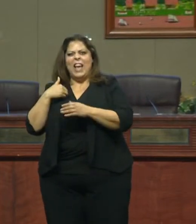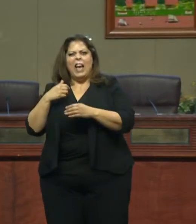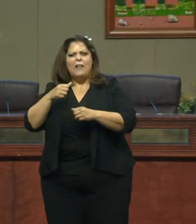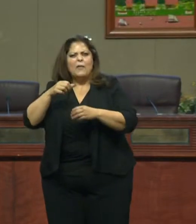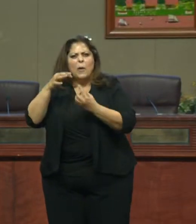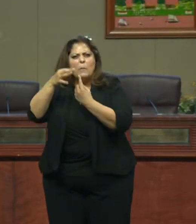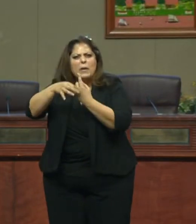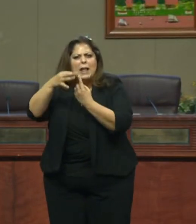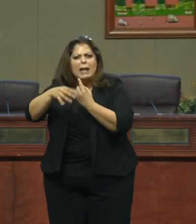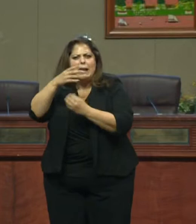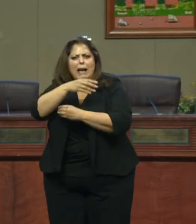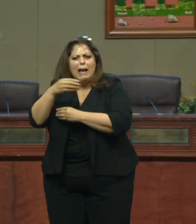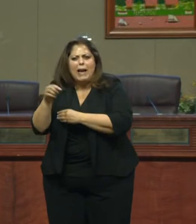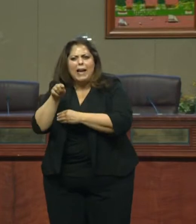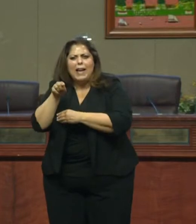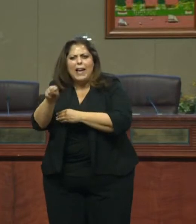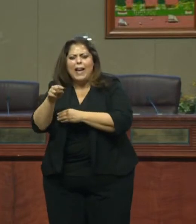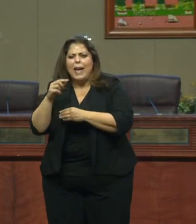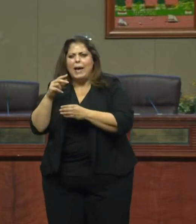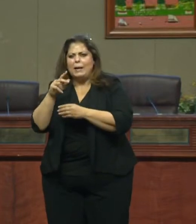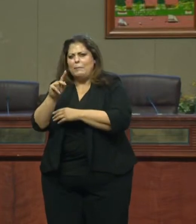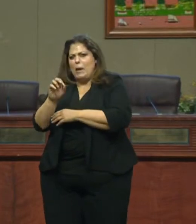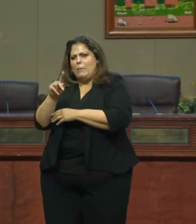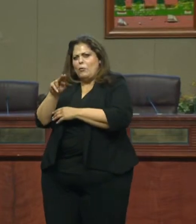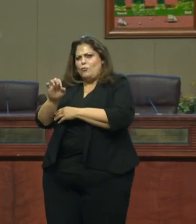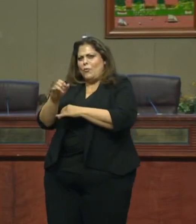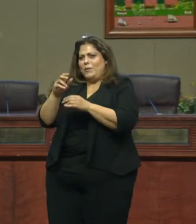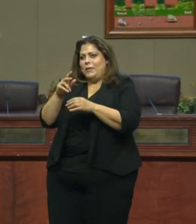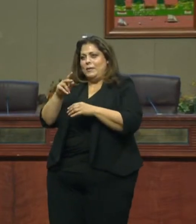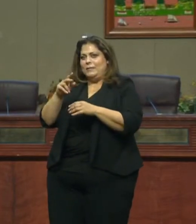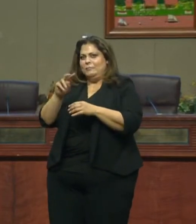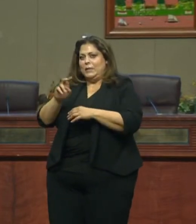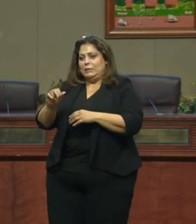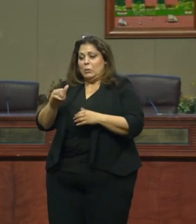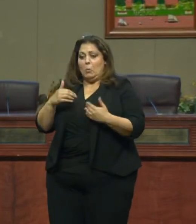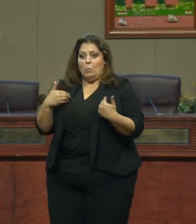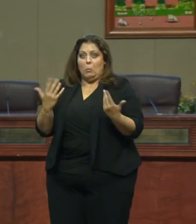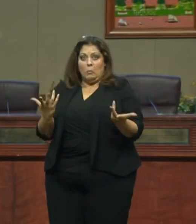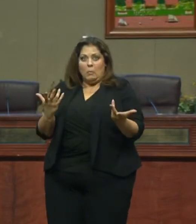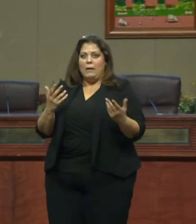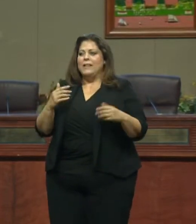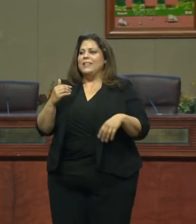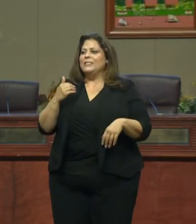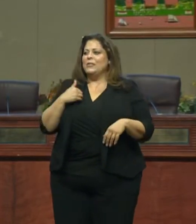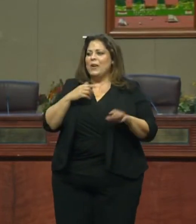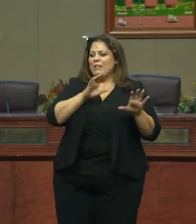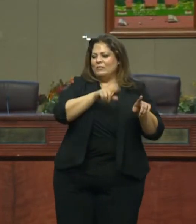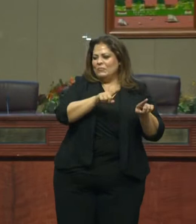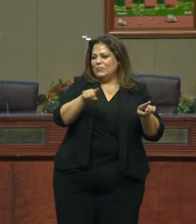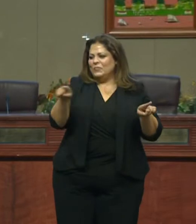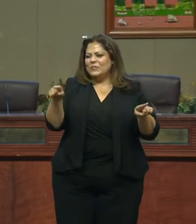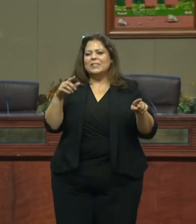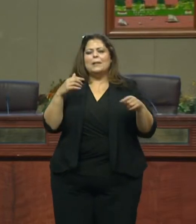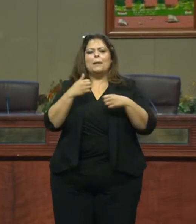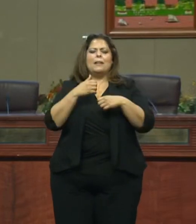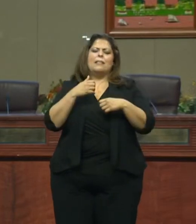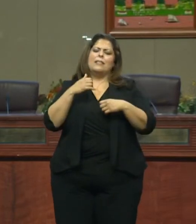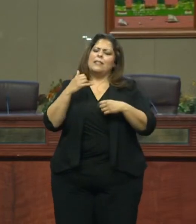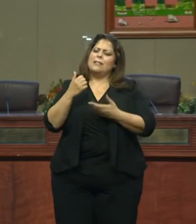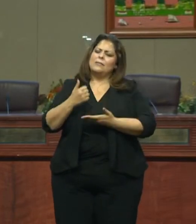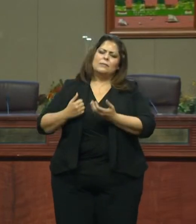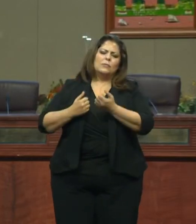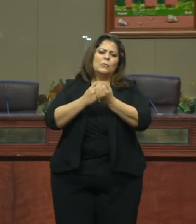CC Community Pharmacy on the west side. And these small businesses make our community vibrant and